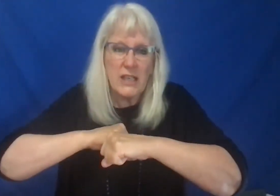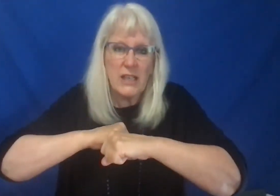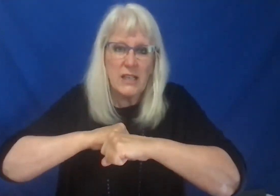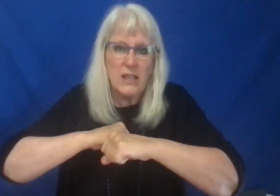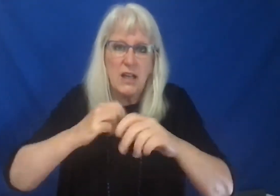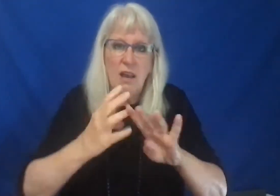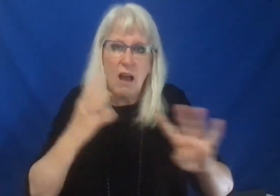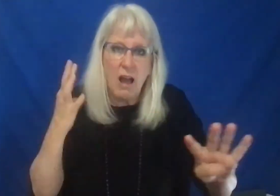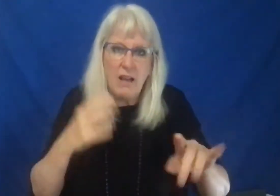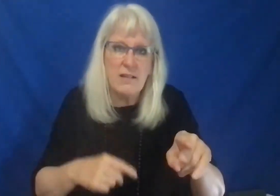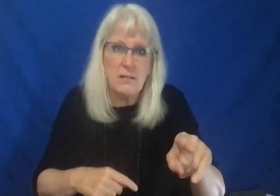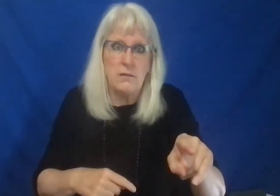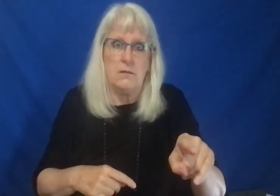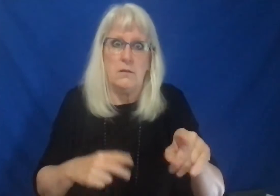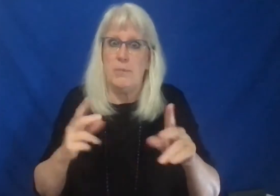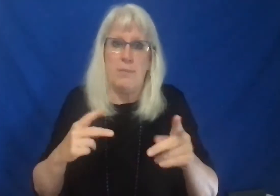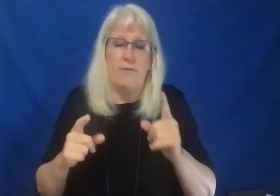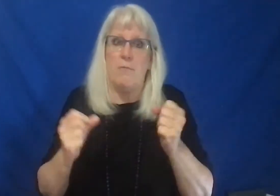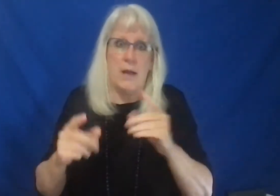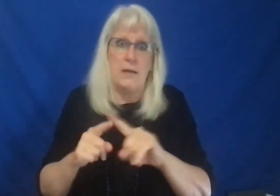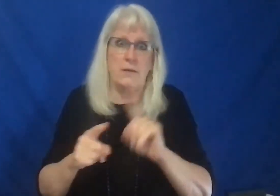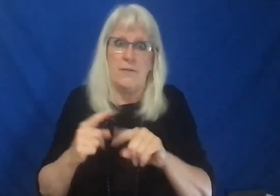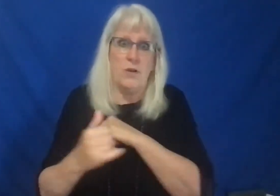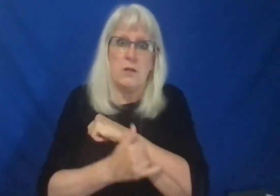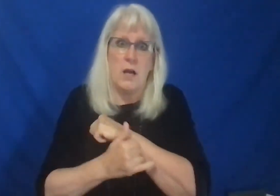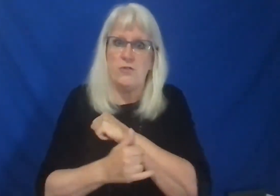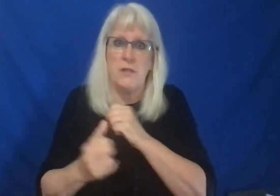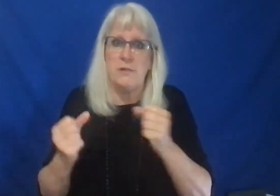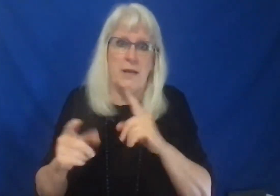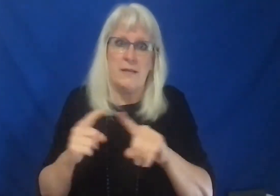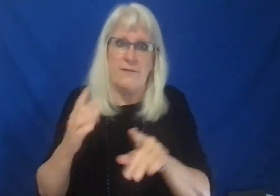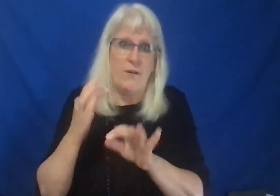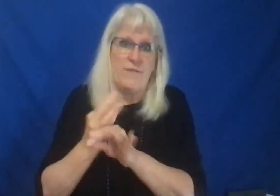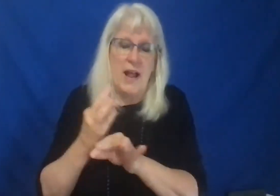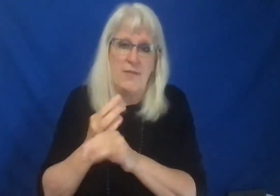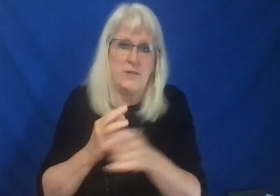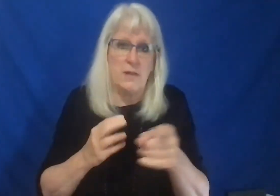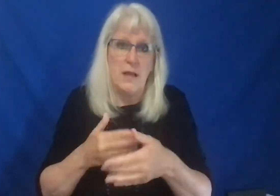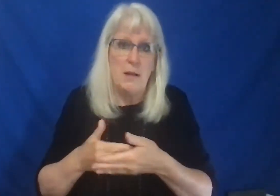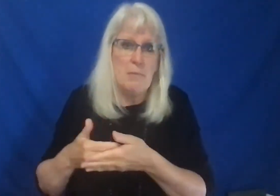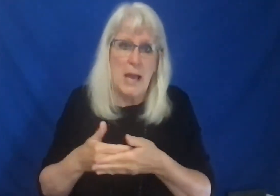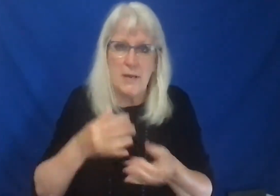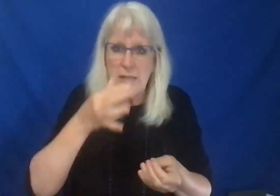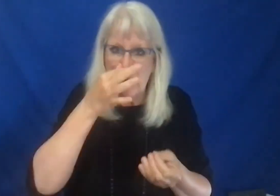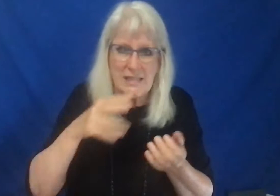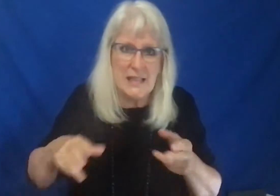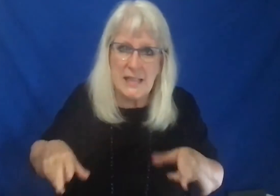were people from many different faith backgrounds, babies with dirty diapers that couldn't be changed. Everyone was